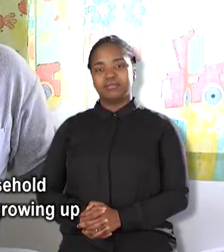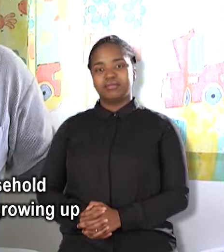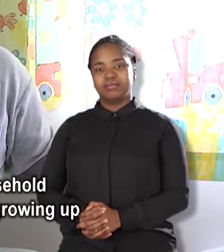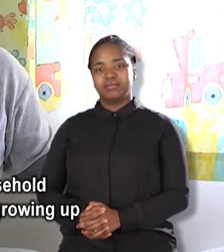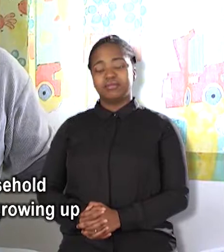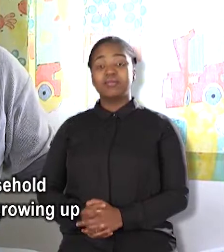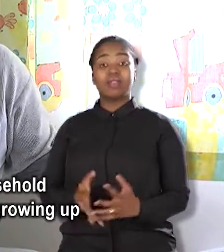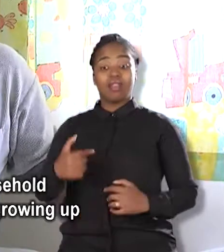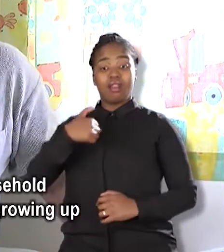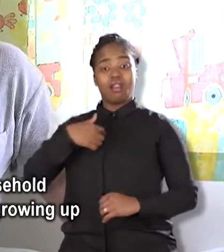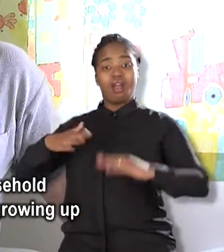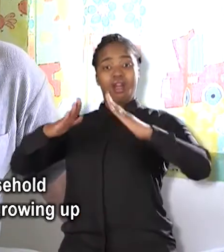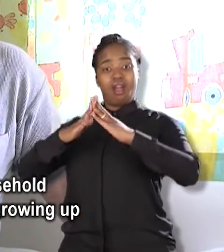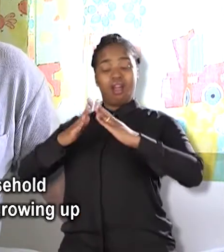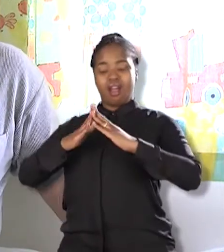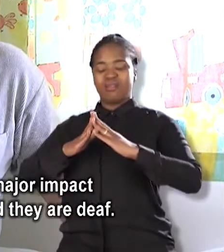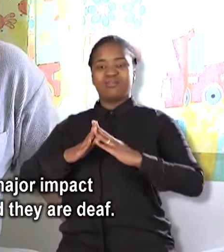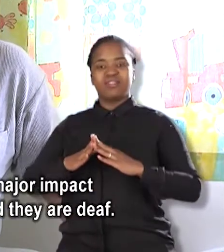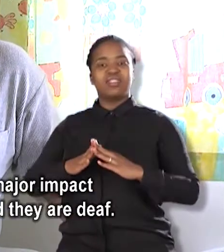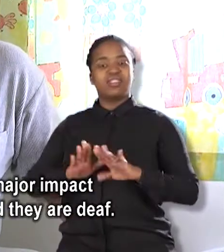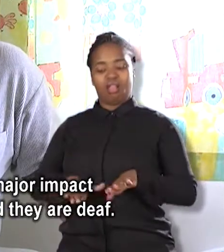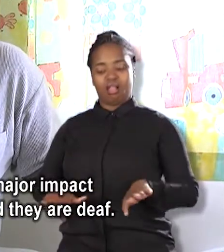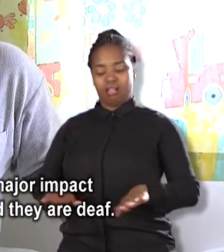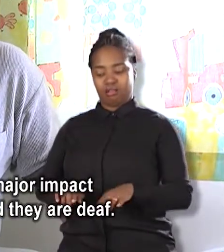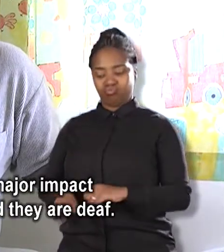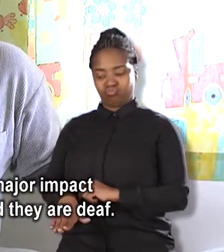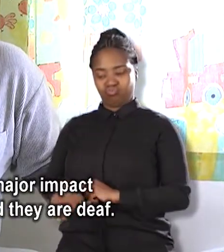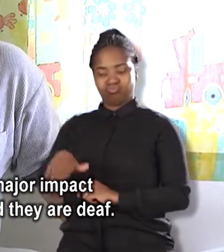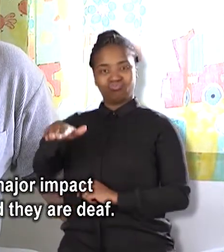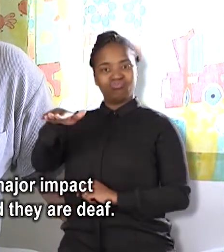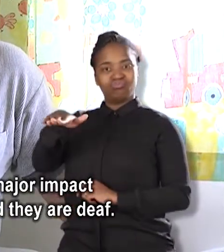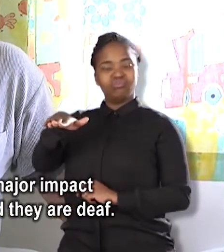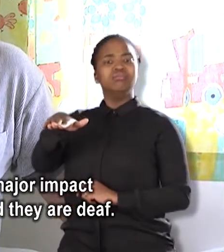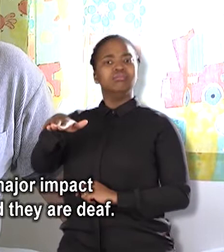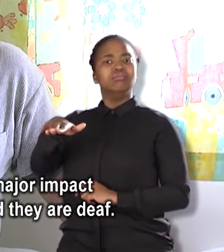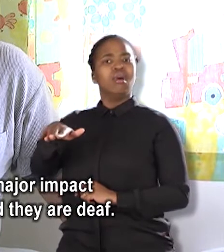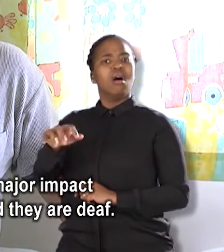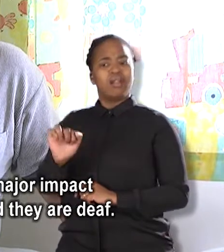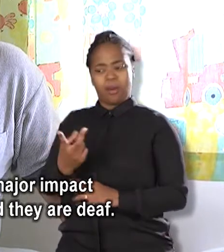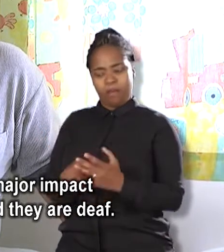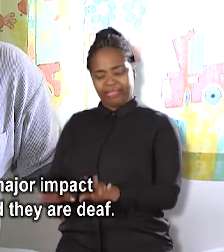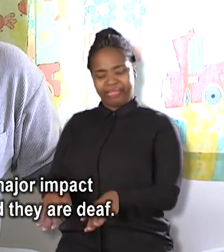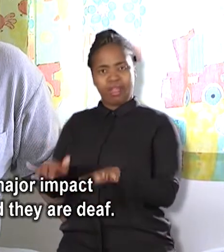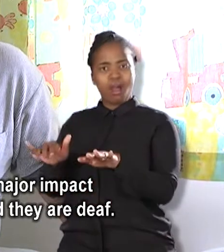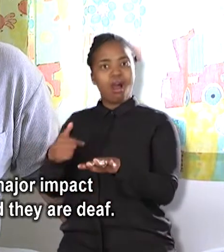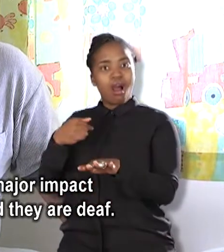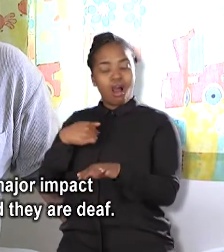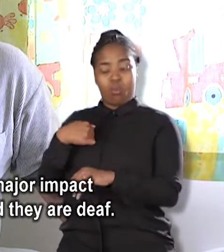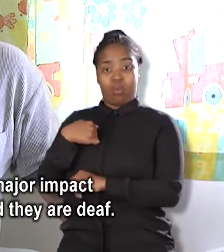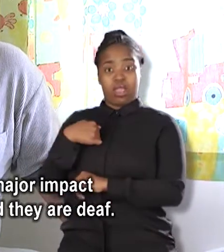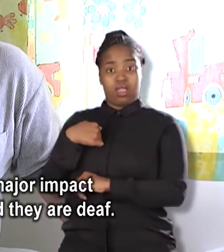In our household, with a baby growing up, and with them, it will have such a major impact on the fact that we are